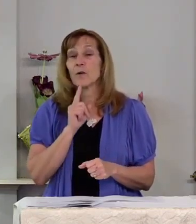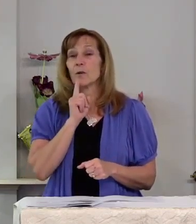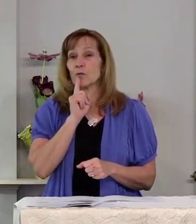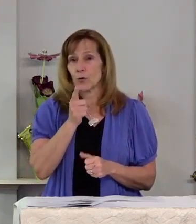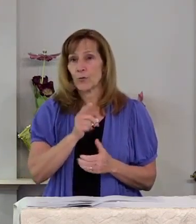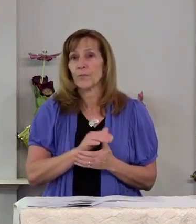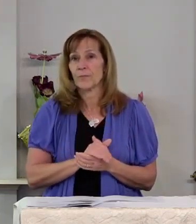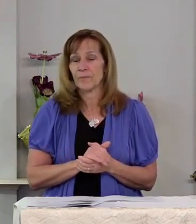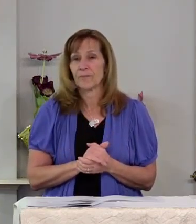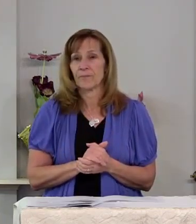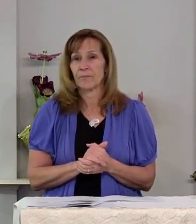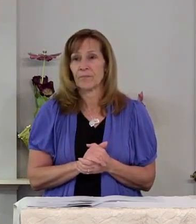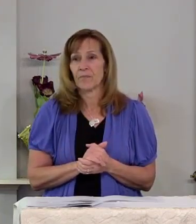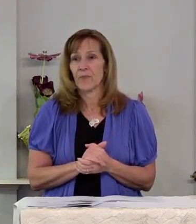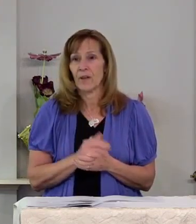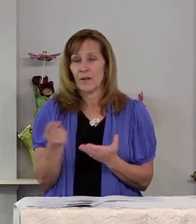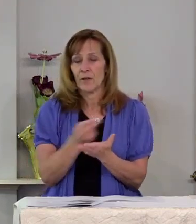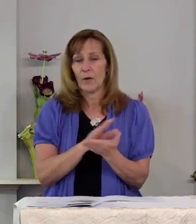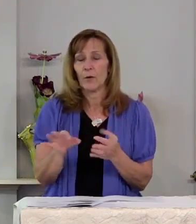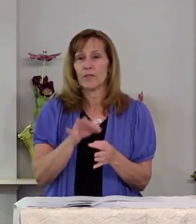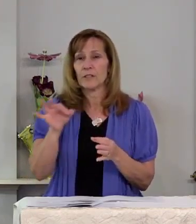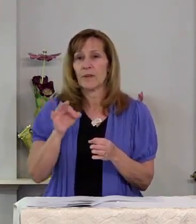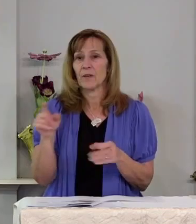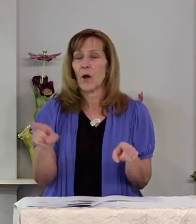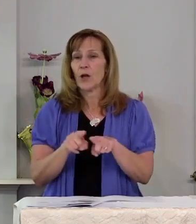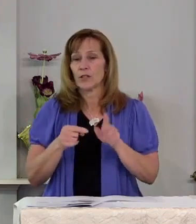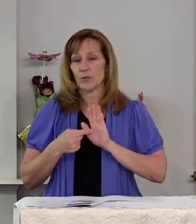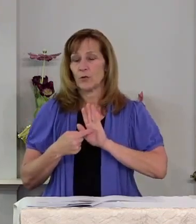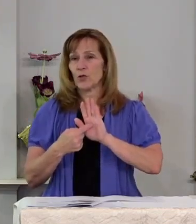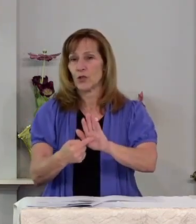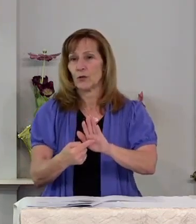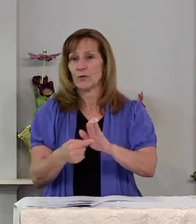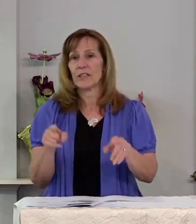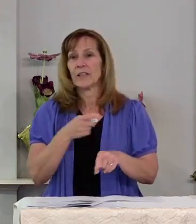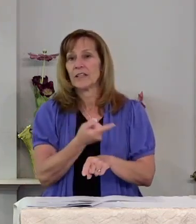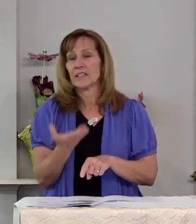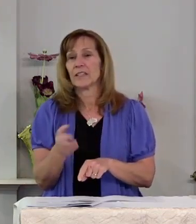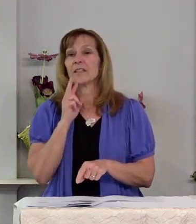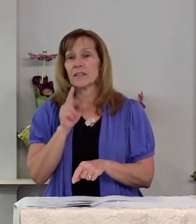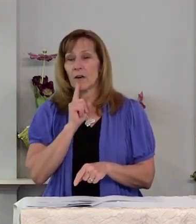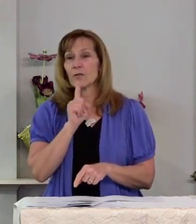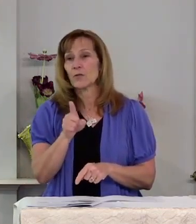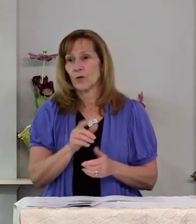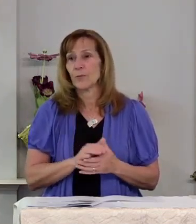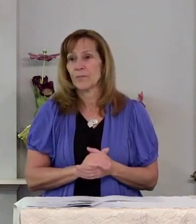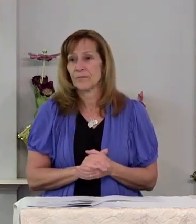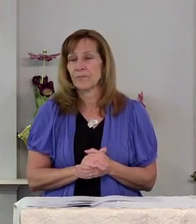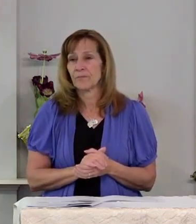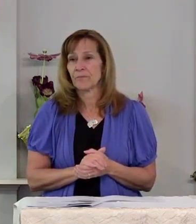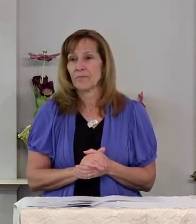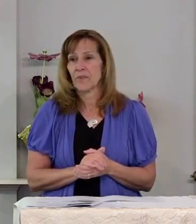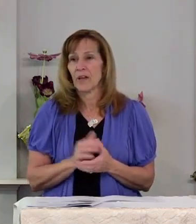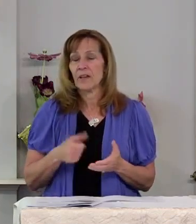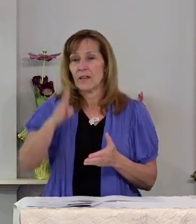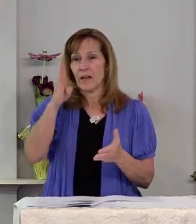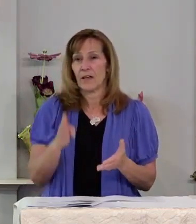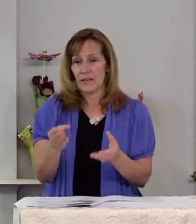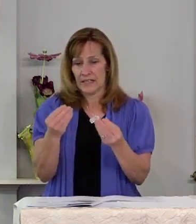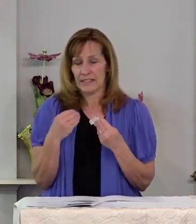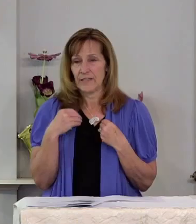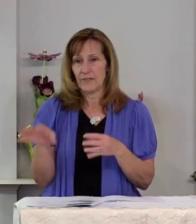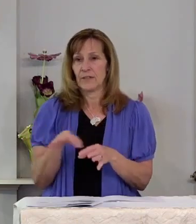true. The Holy Spirit also shows that these things are true. God has given